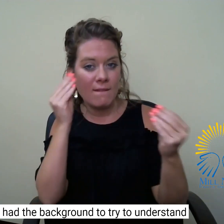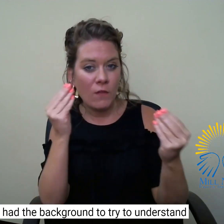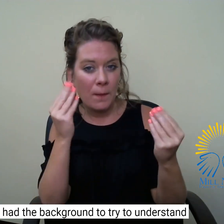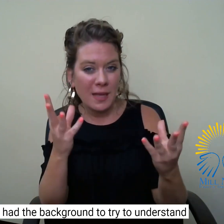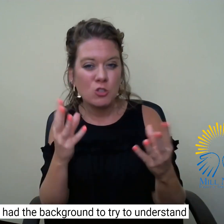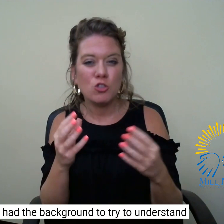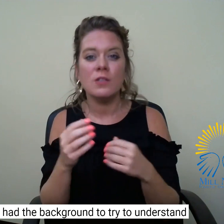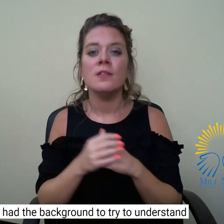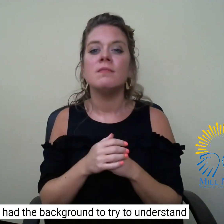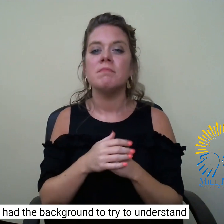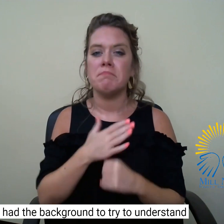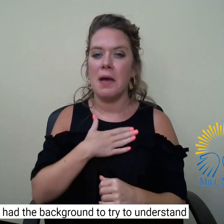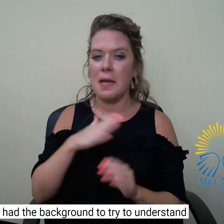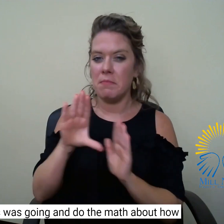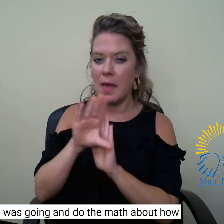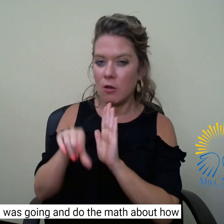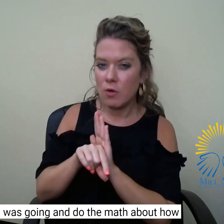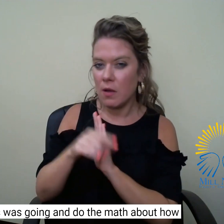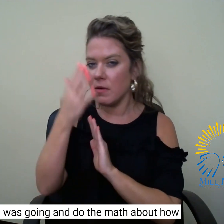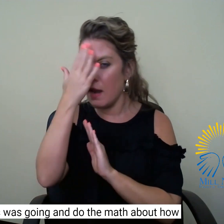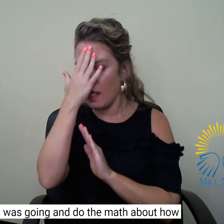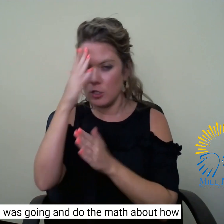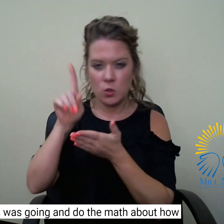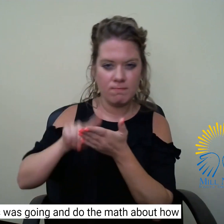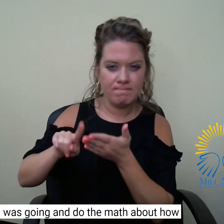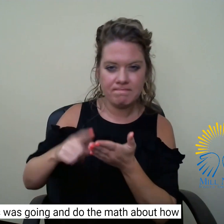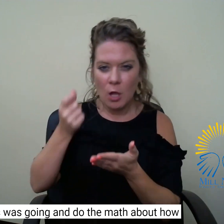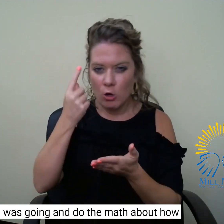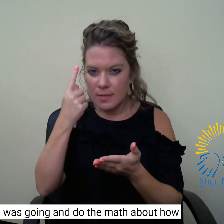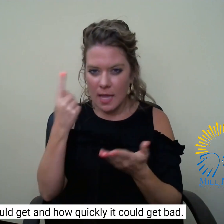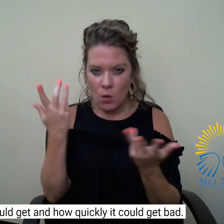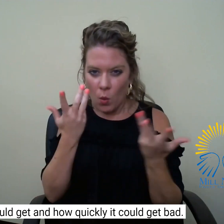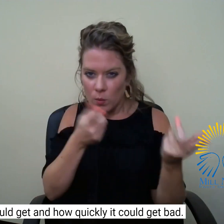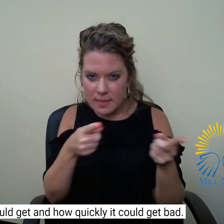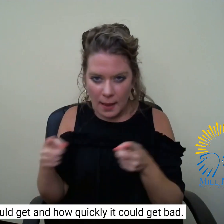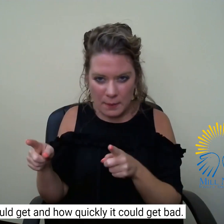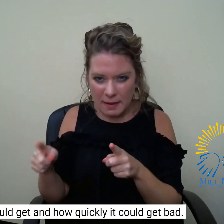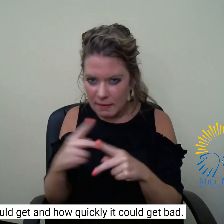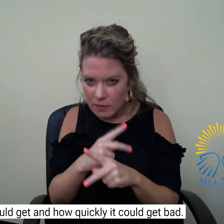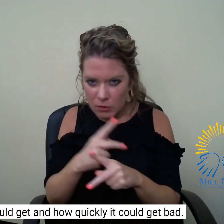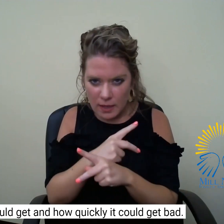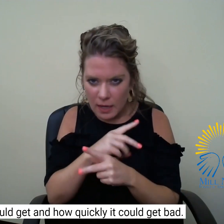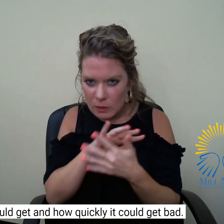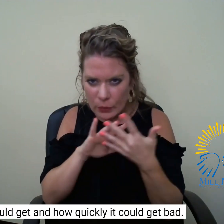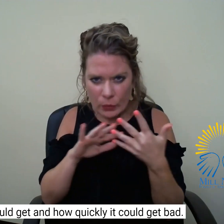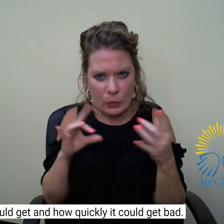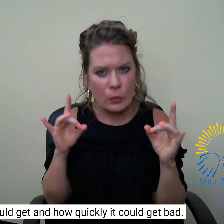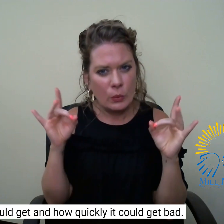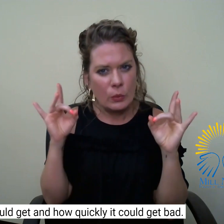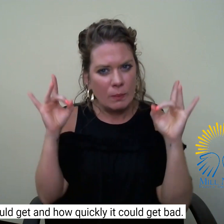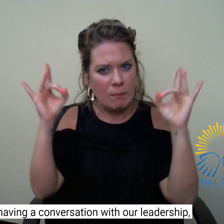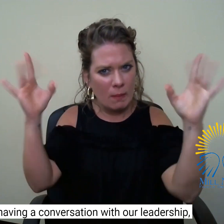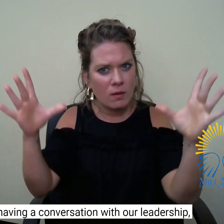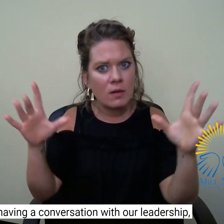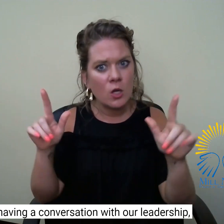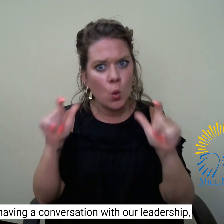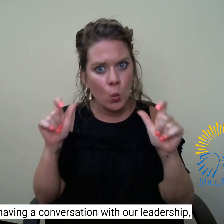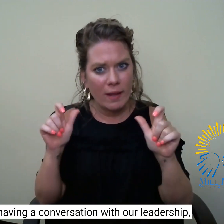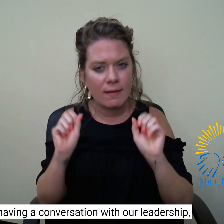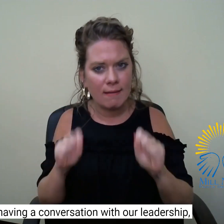background to try to understand where this was going and do the math about how bad this could get and how quickly it could get bad. I remember having a